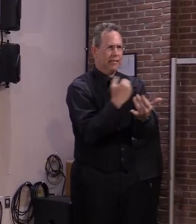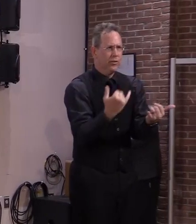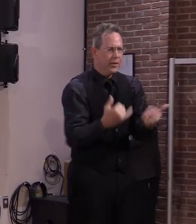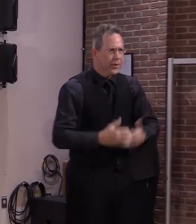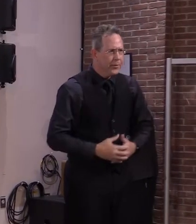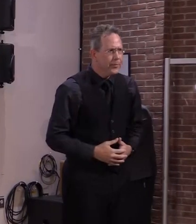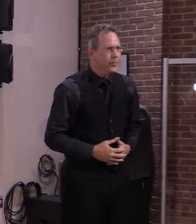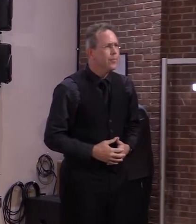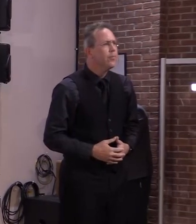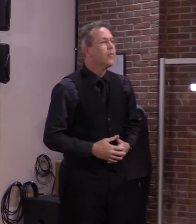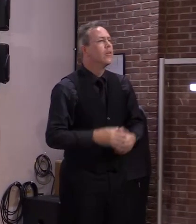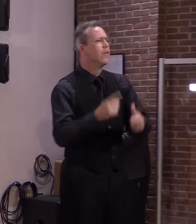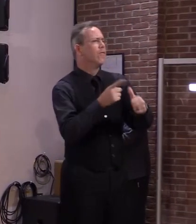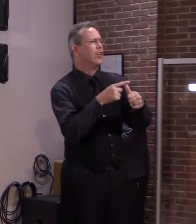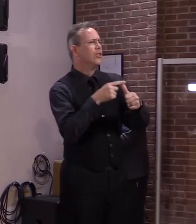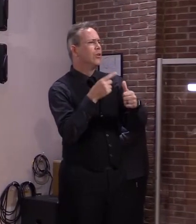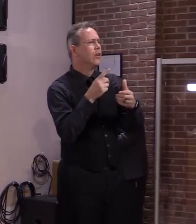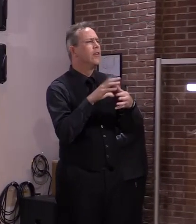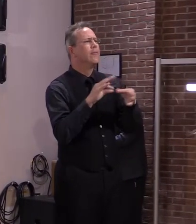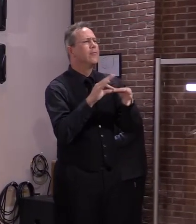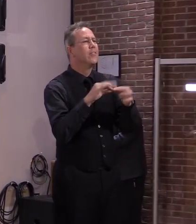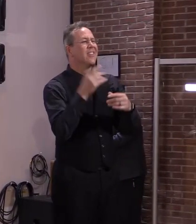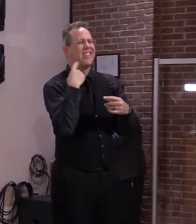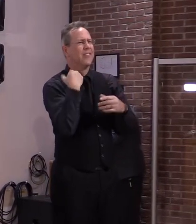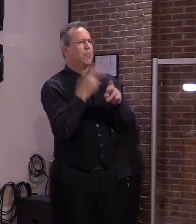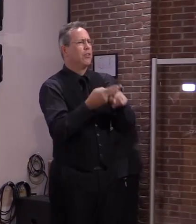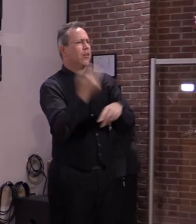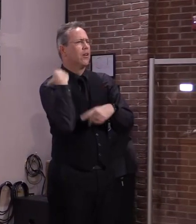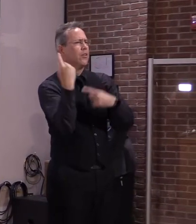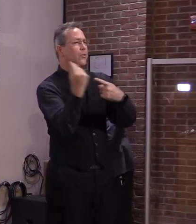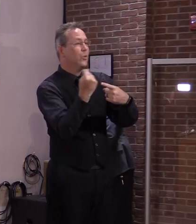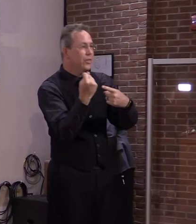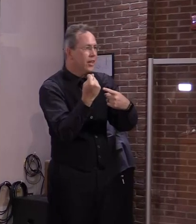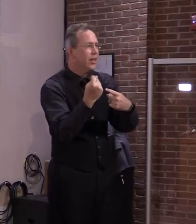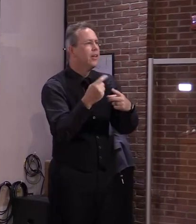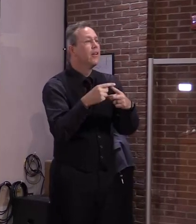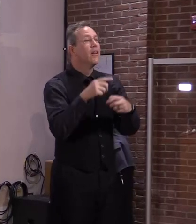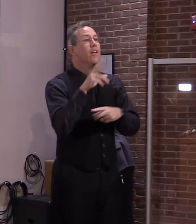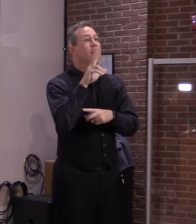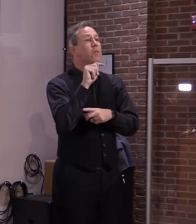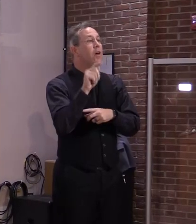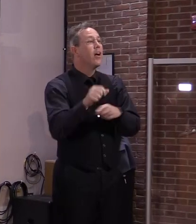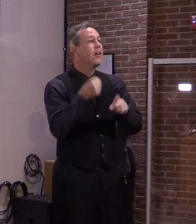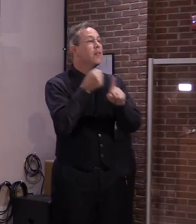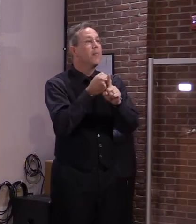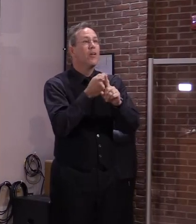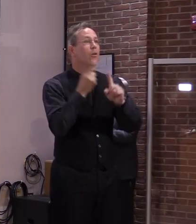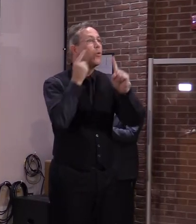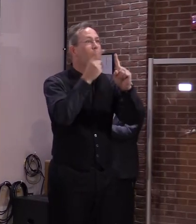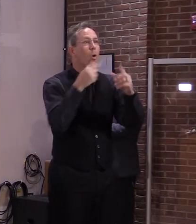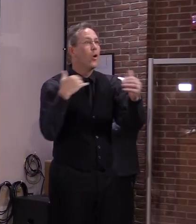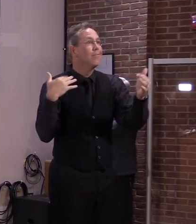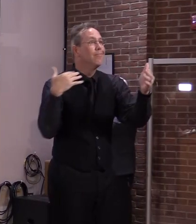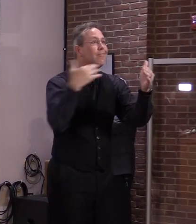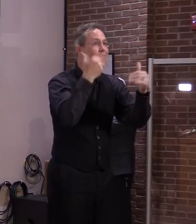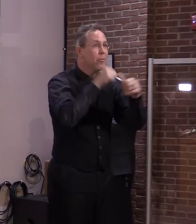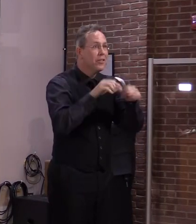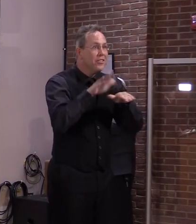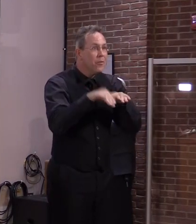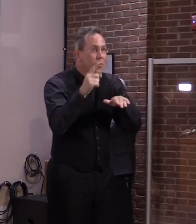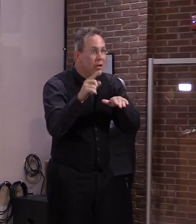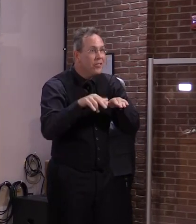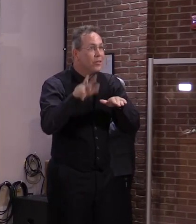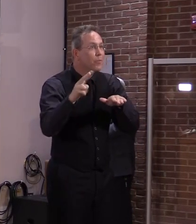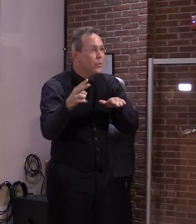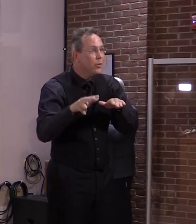First, as I mentioned on Tuesday, Vermont has already hit our vaccination goal for June 1st. That's